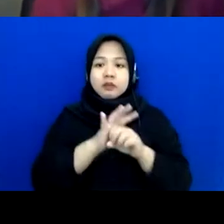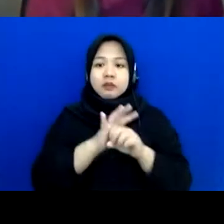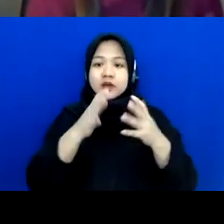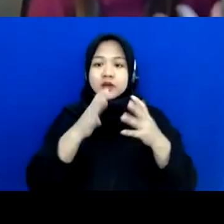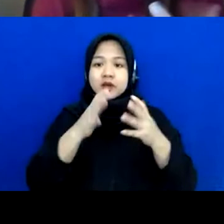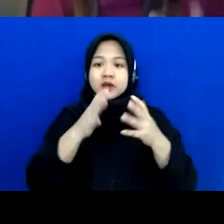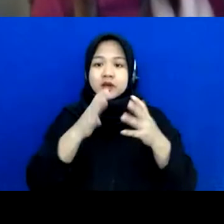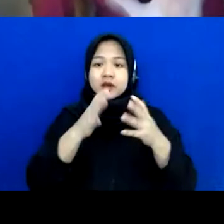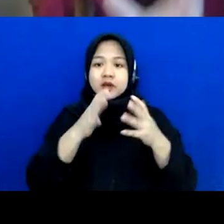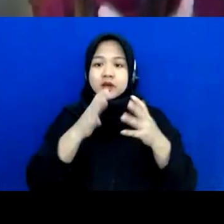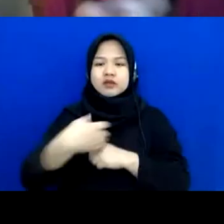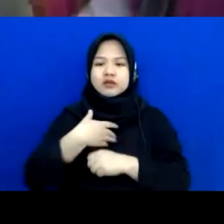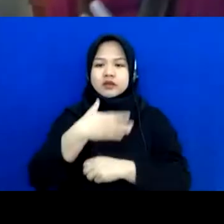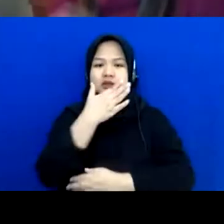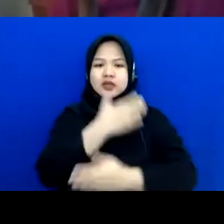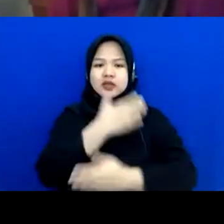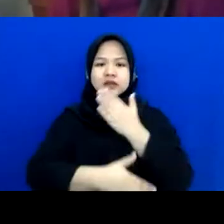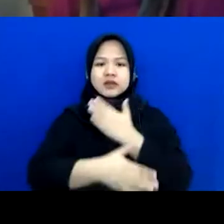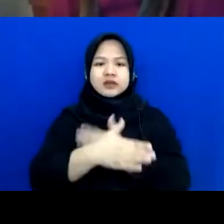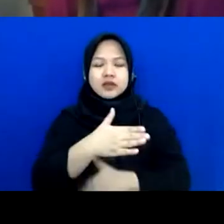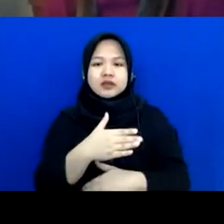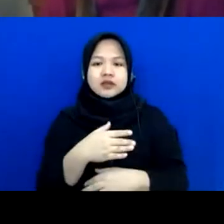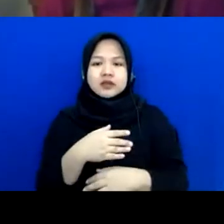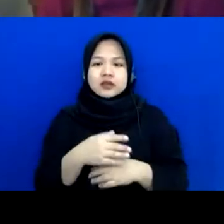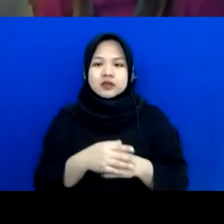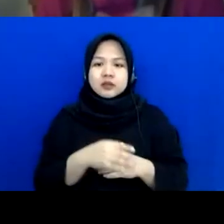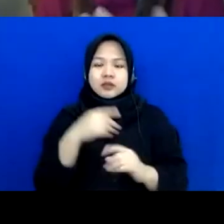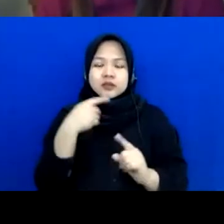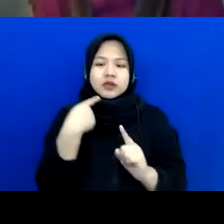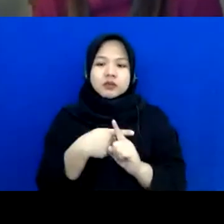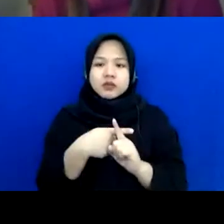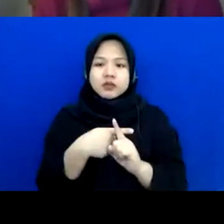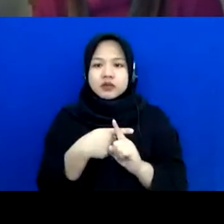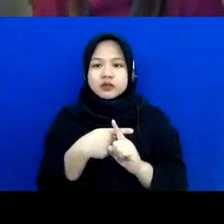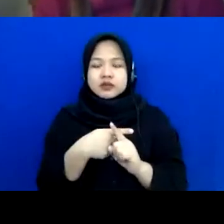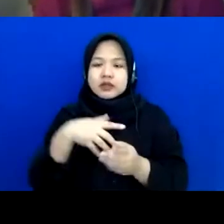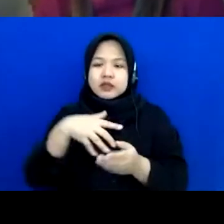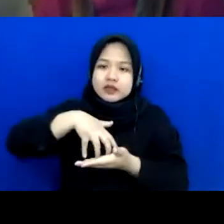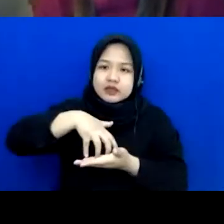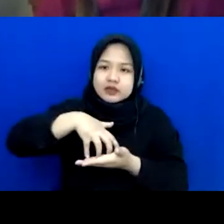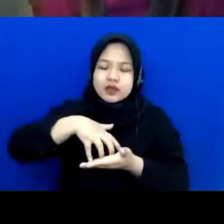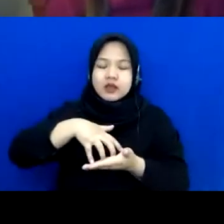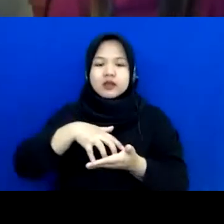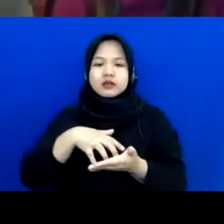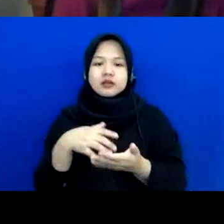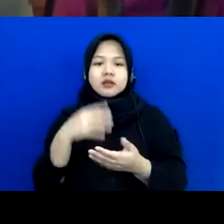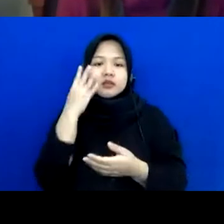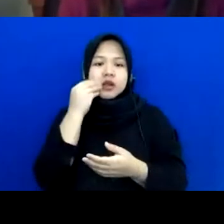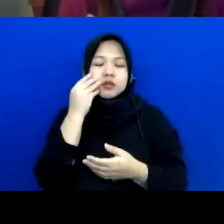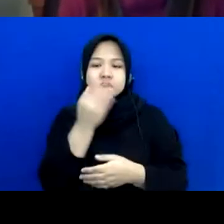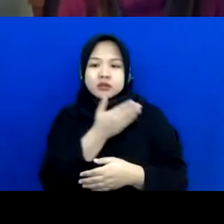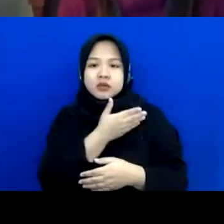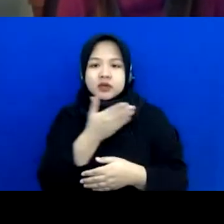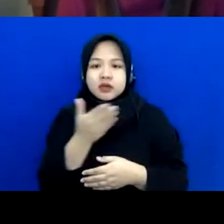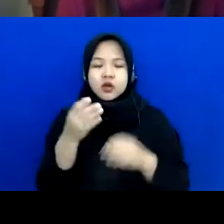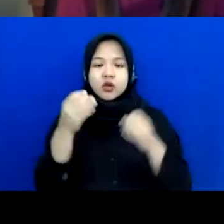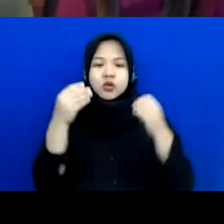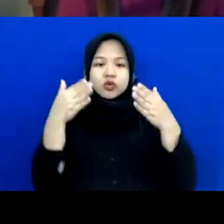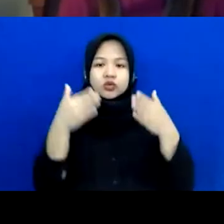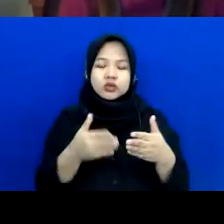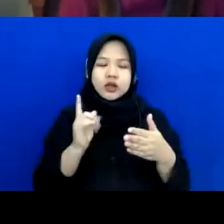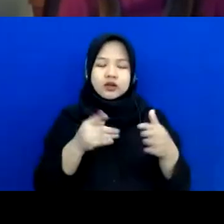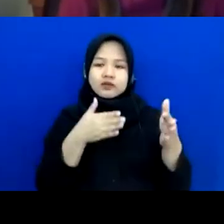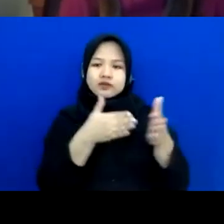disabilities, this form of vulnerability that they've experienced is mainly increased difficulties